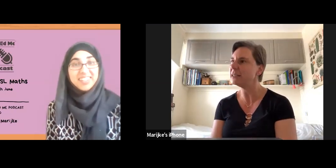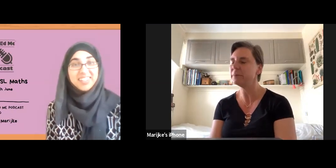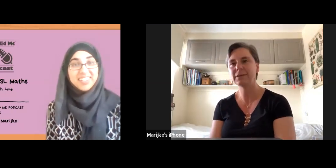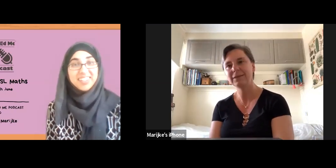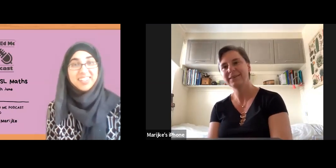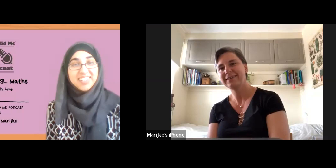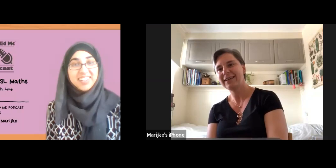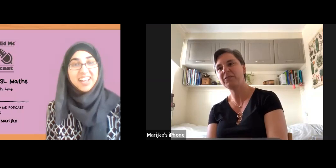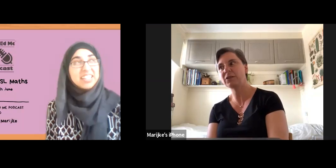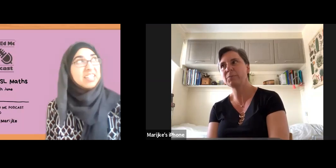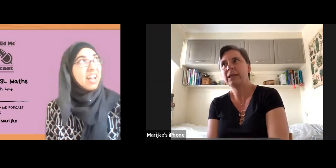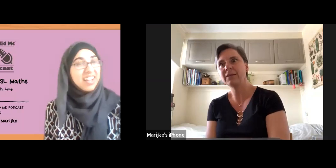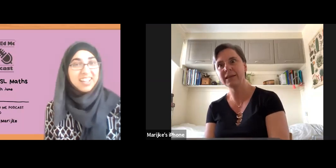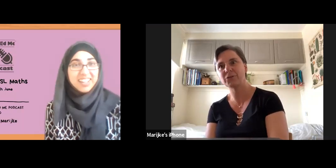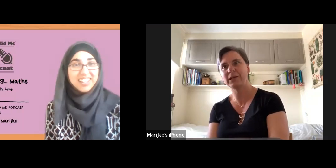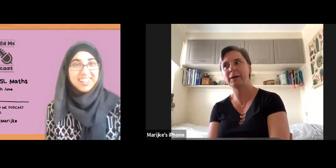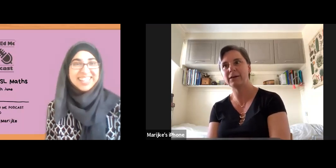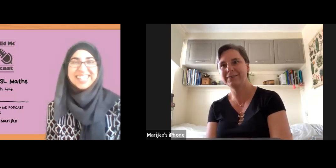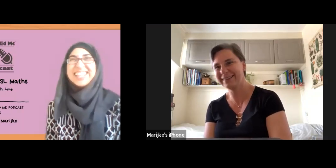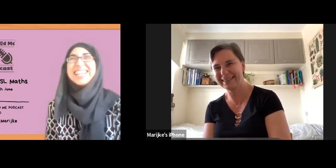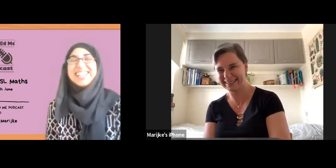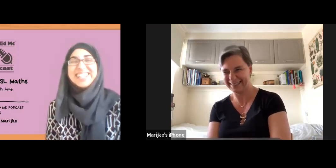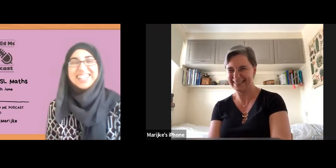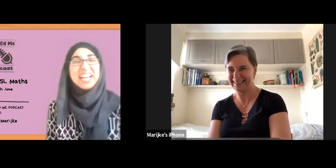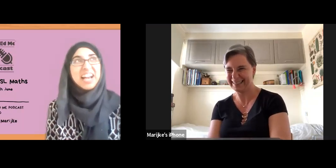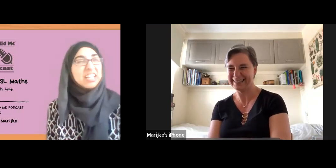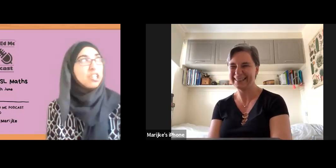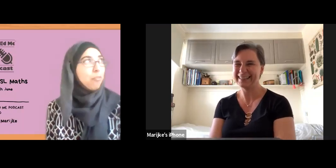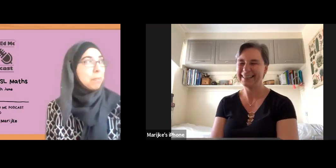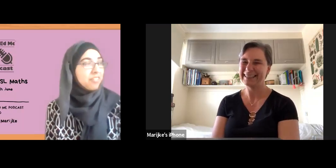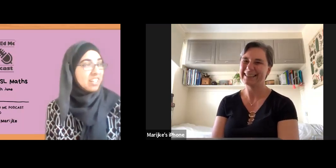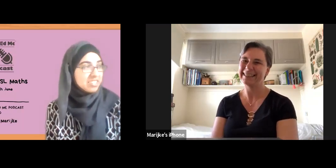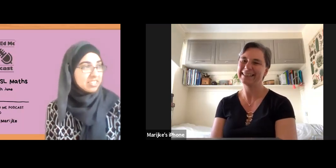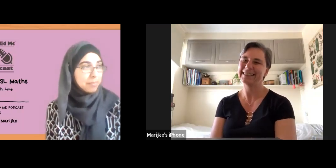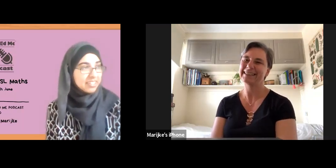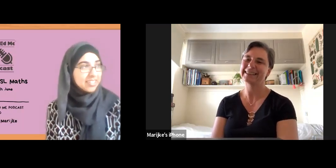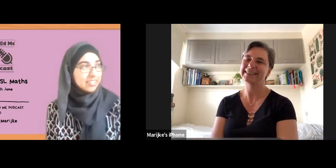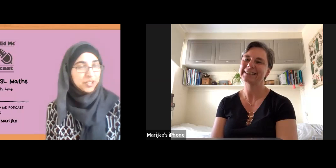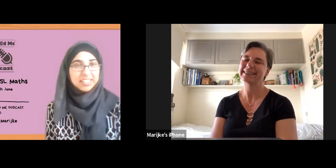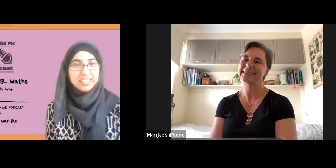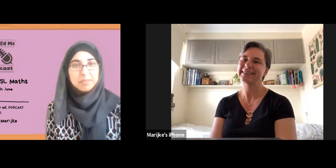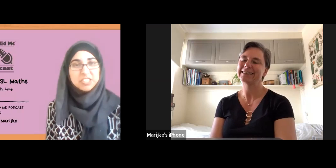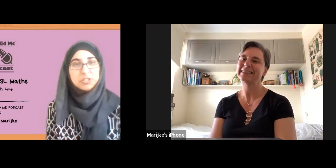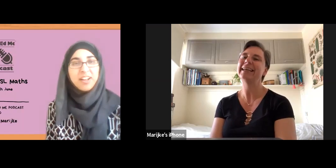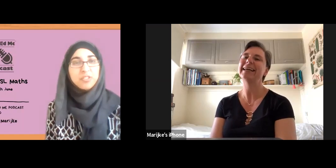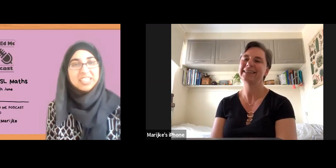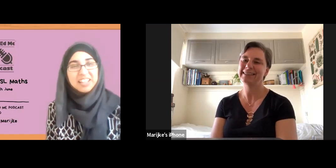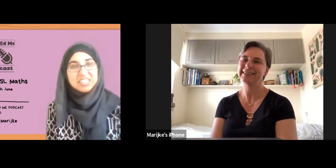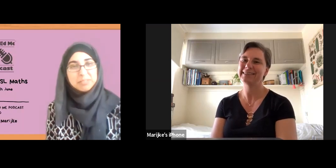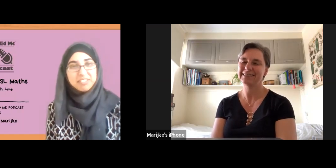But yeah, I've got too many other things to read about. I think a lot of people are fascinated by the unknown, and because we don't have all the answers about